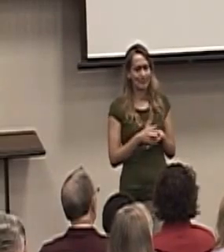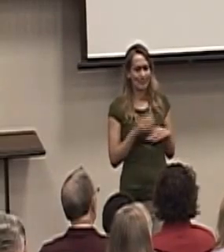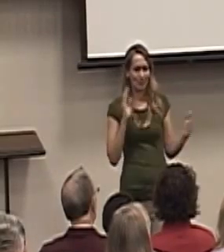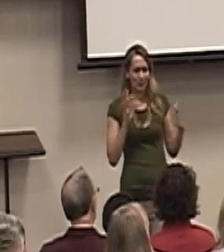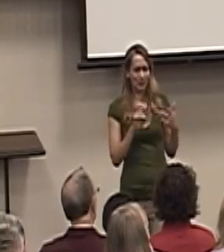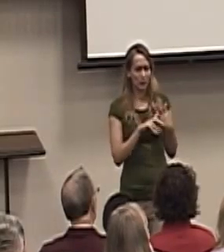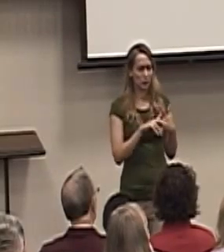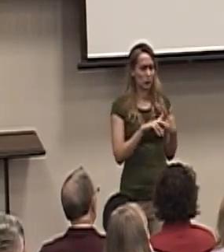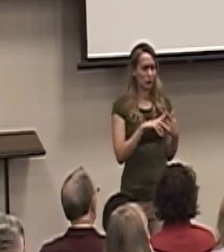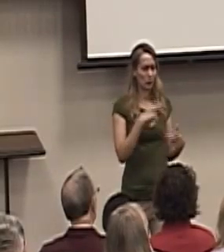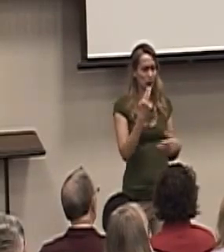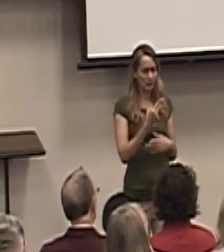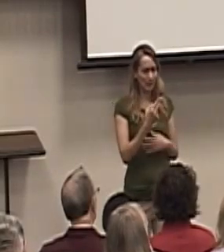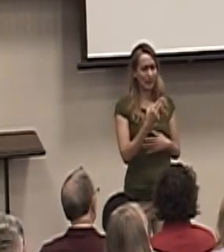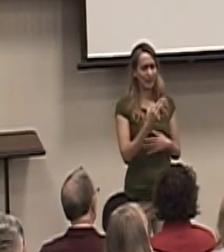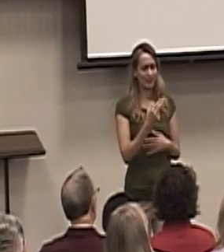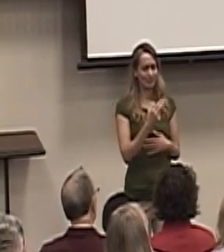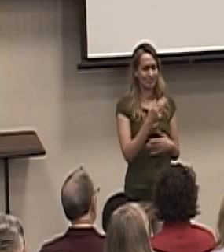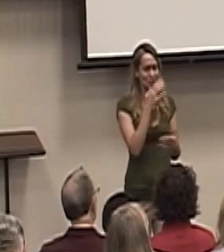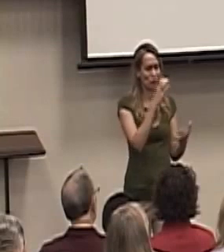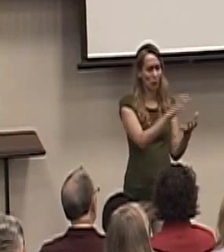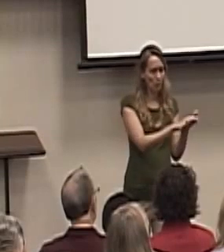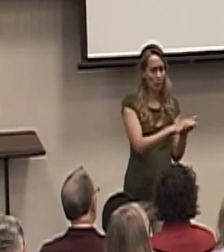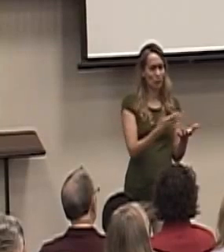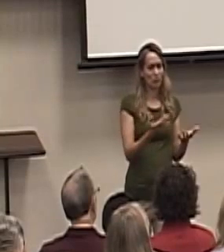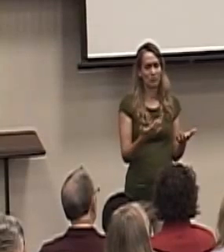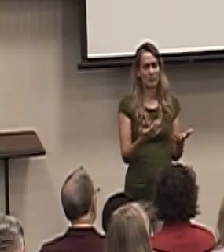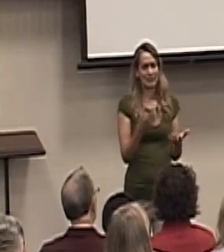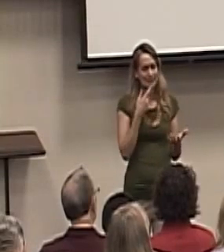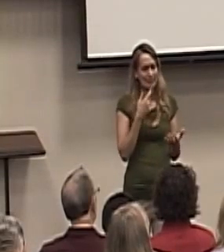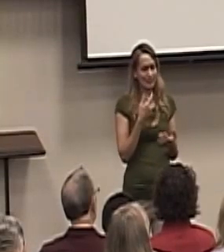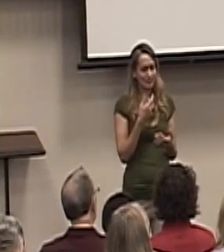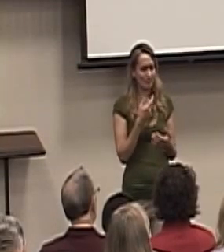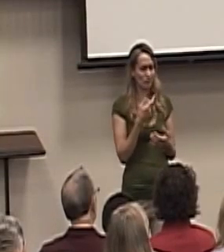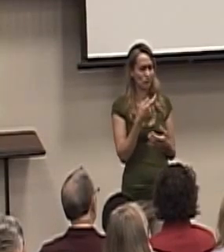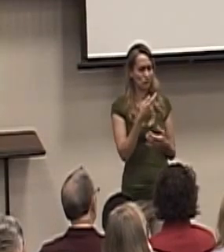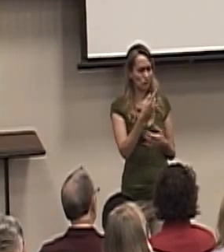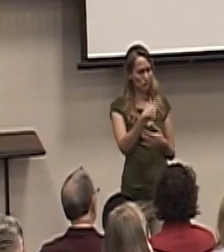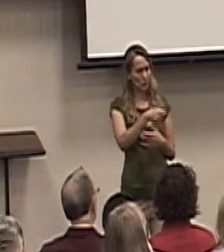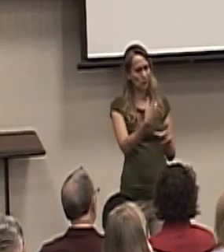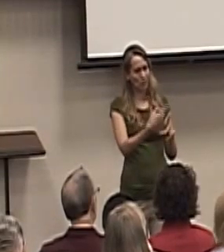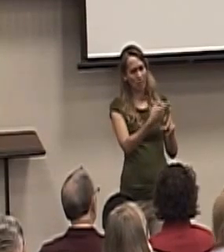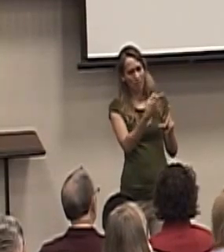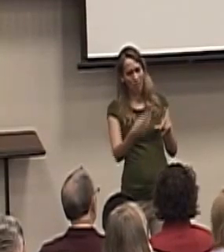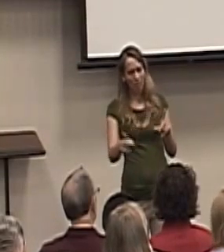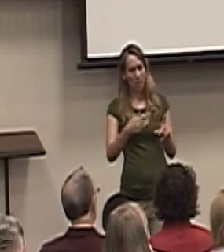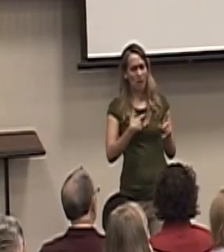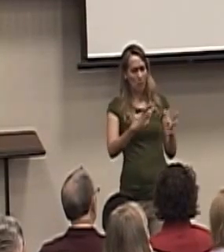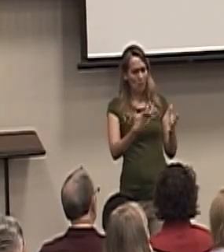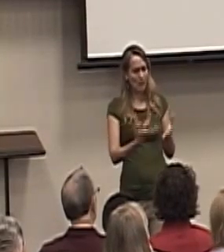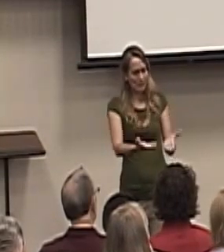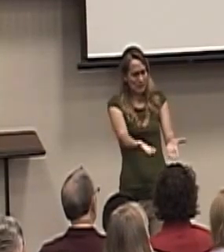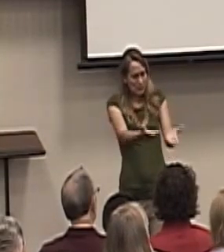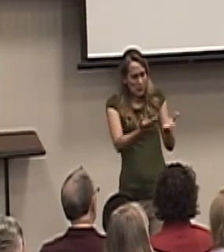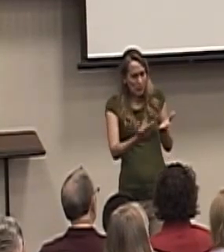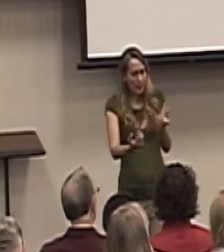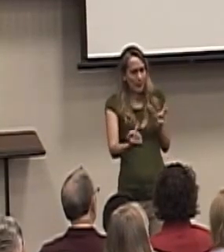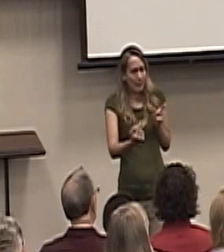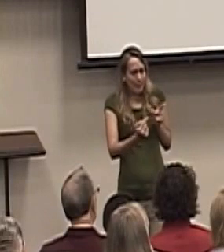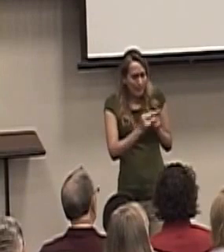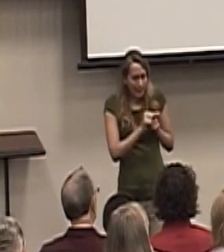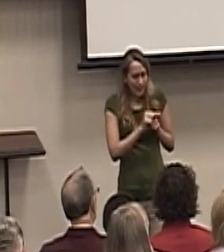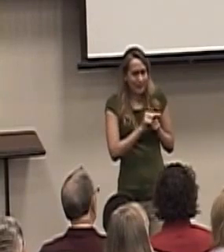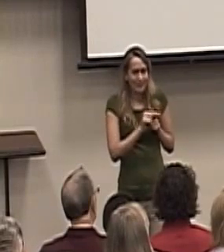guys have gone this other direction. And I want to bring you back. And there's going to be pain and there's